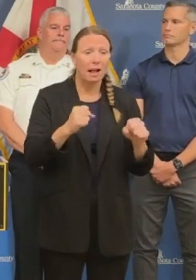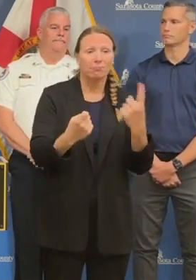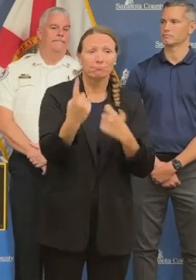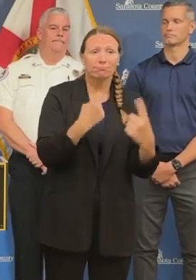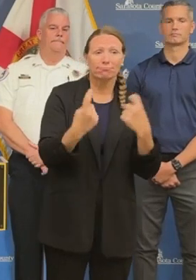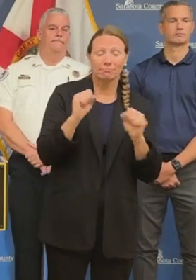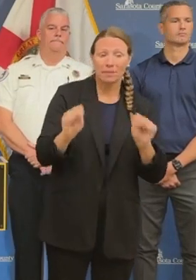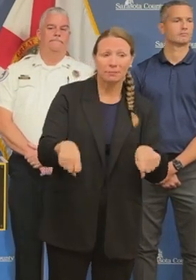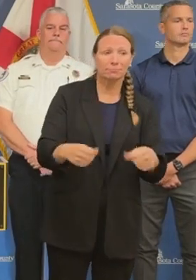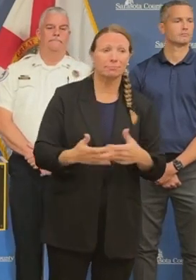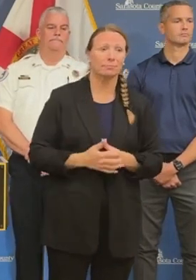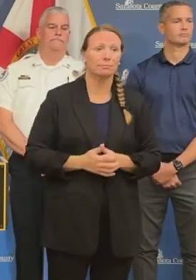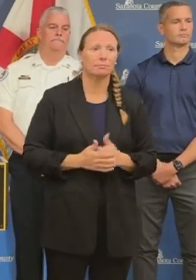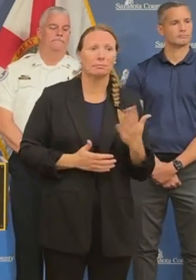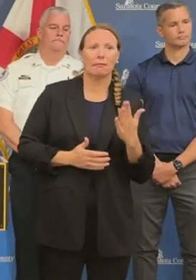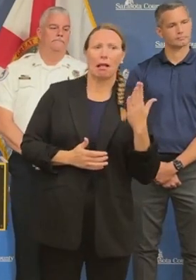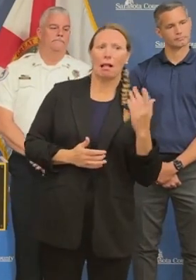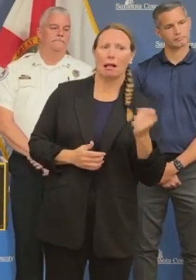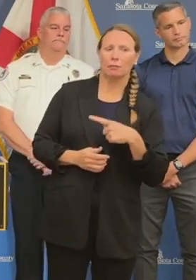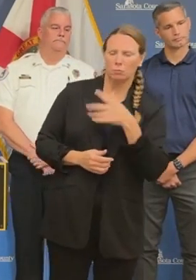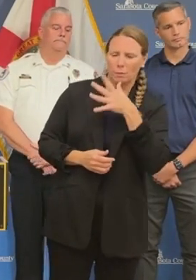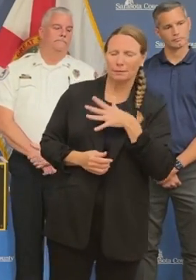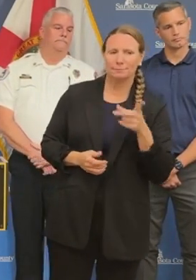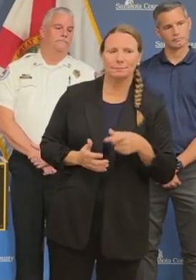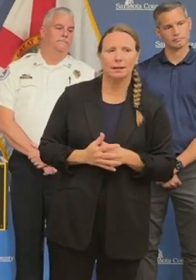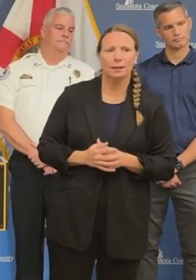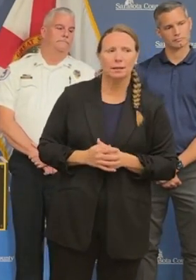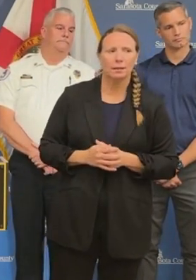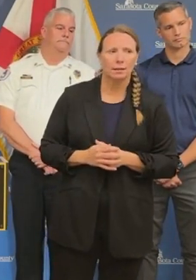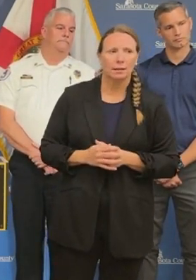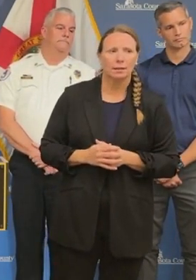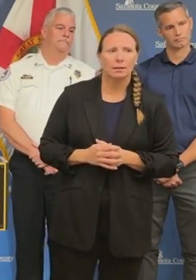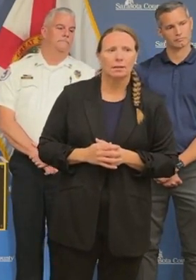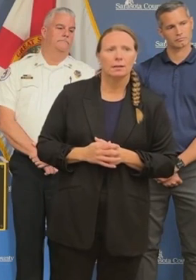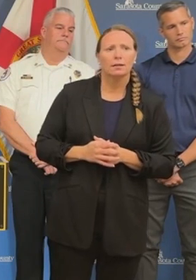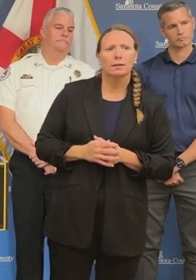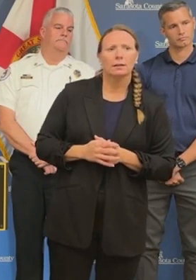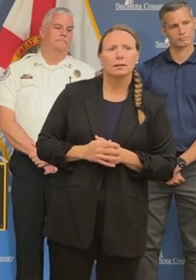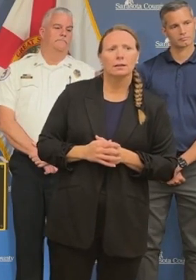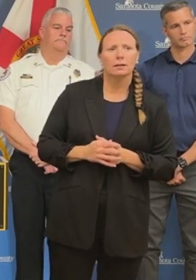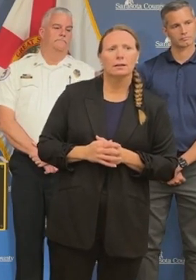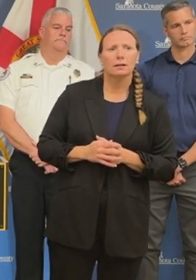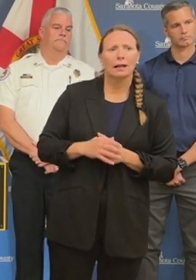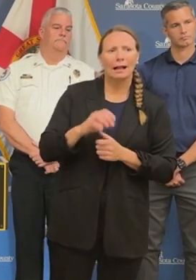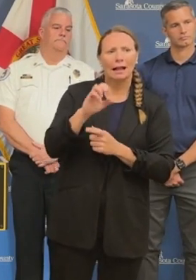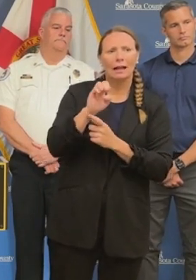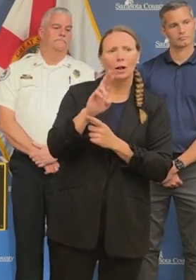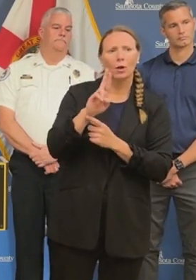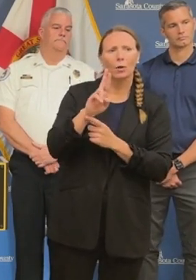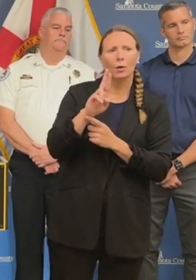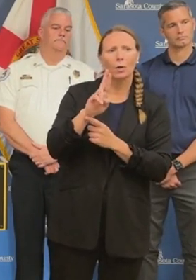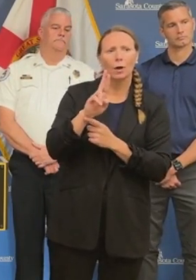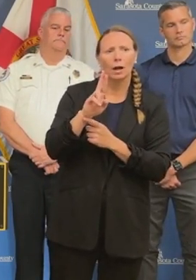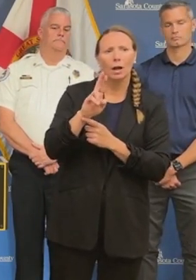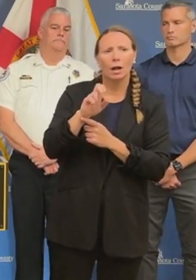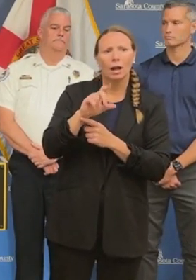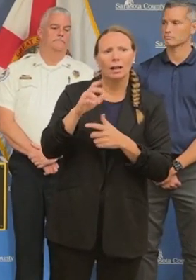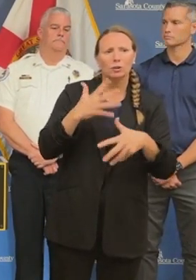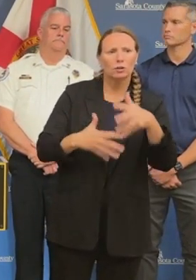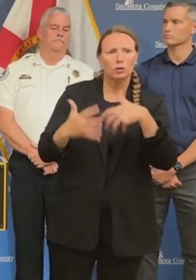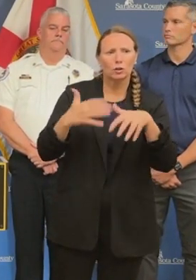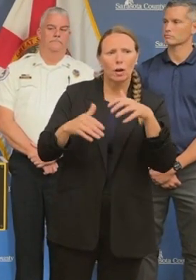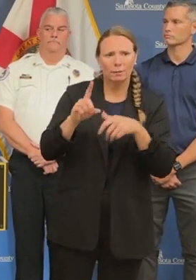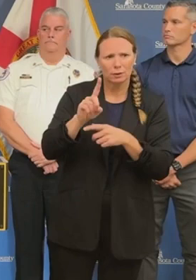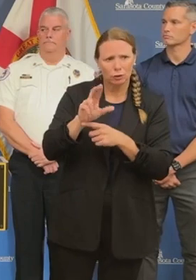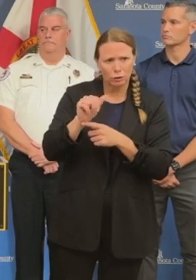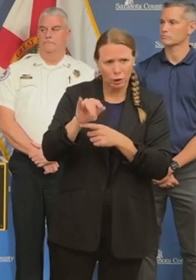Any questions? Yes. Yeah, I have one about fires and shelters. Is the county planning on putting this out before the storm comes?